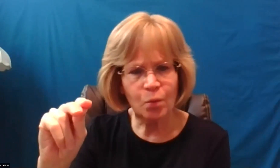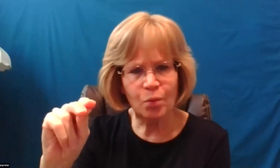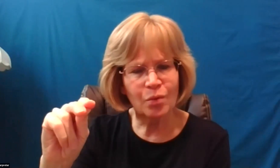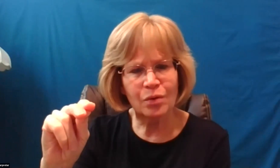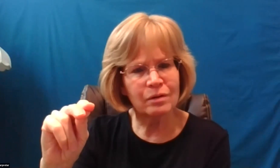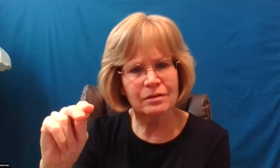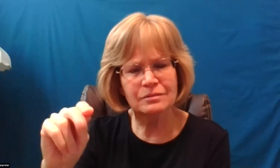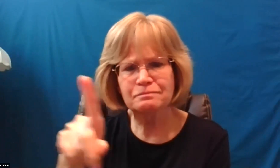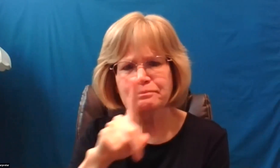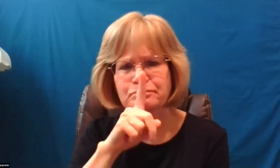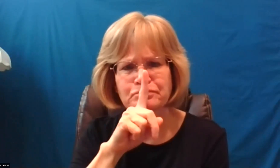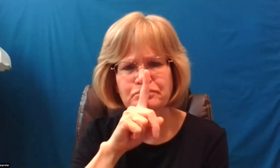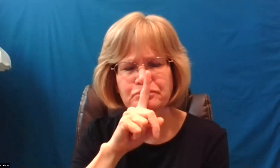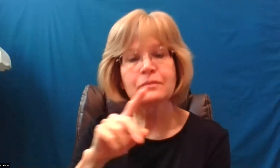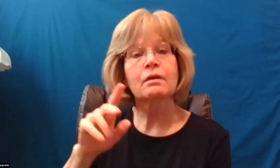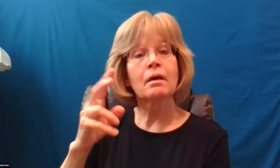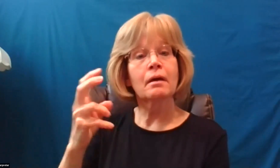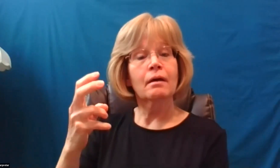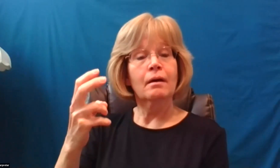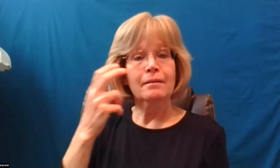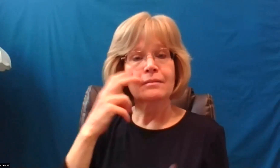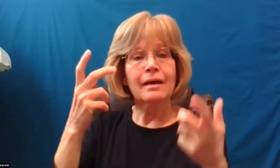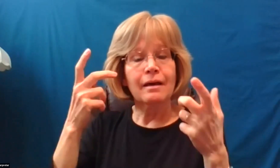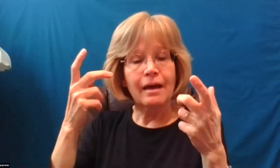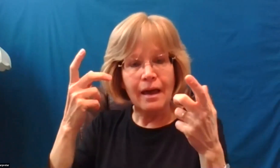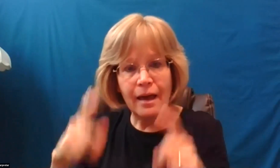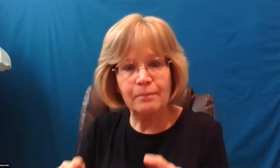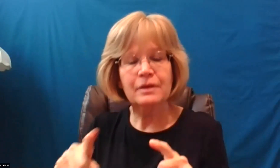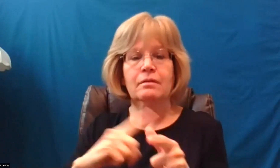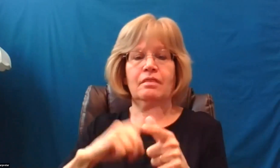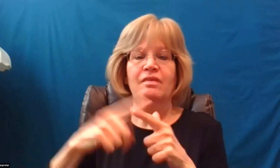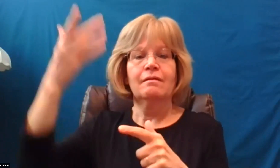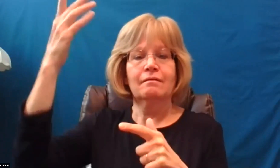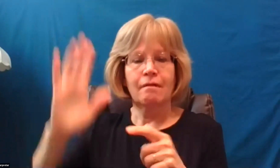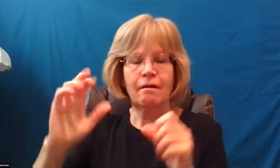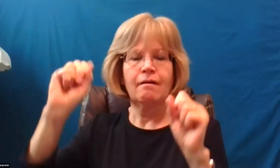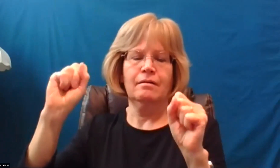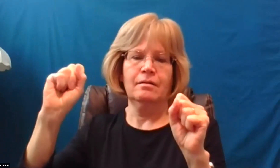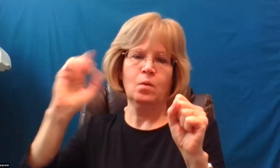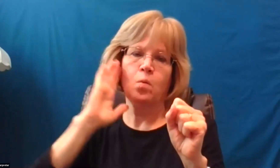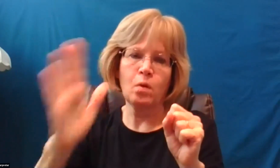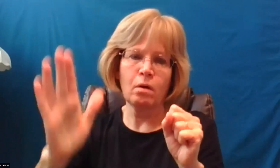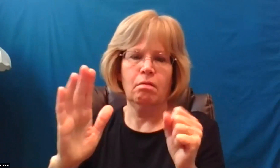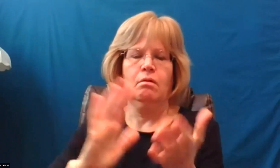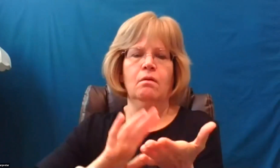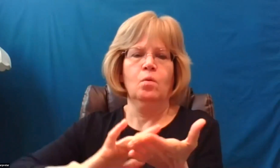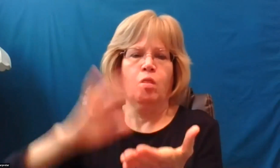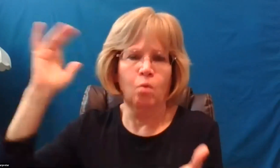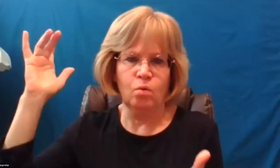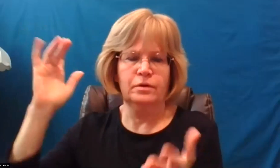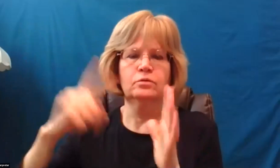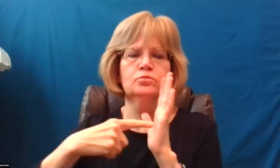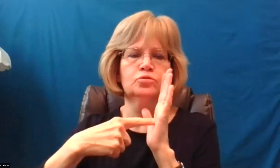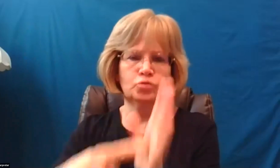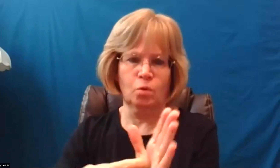Instead, it would be the occasion for God's glory. The occasion for God's glory?